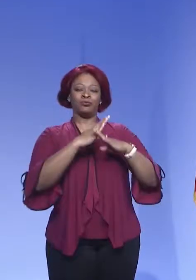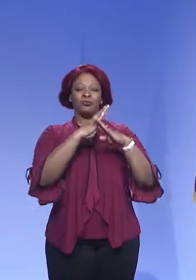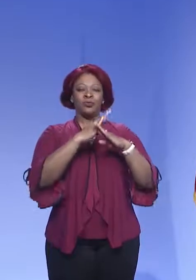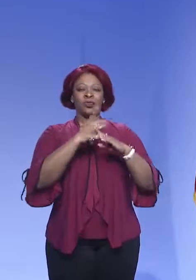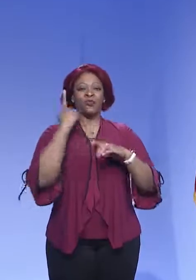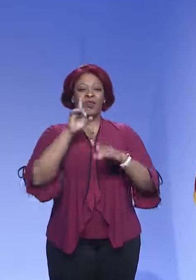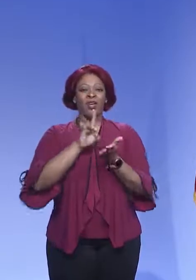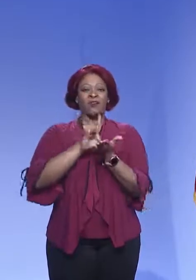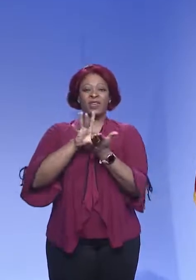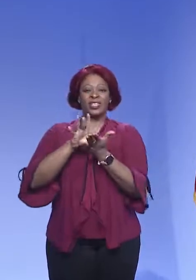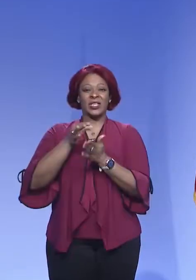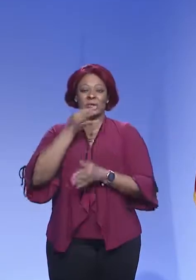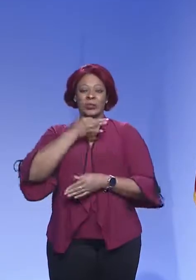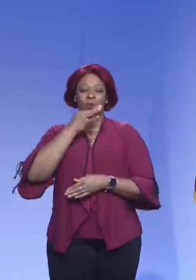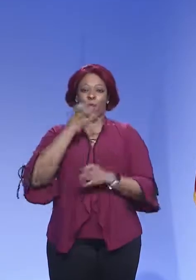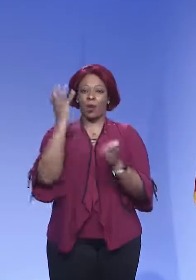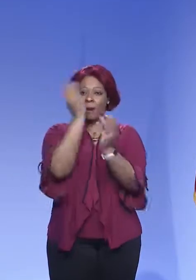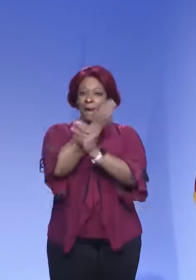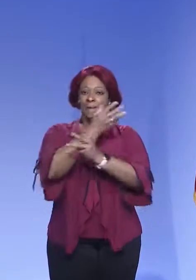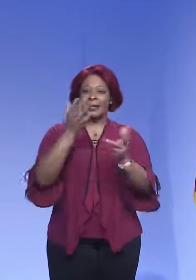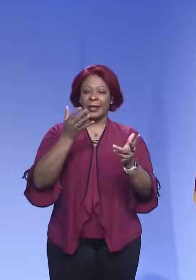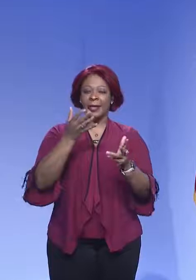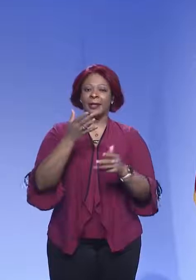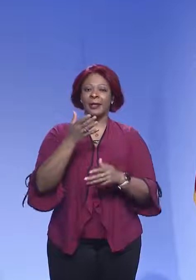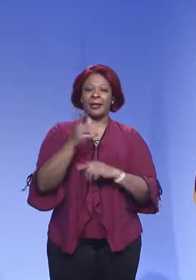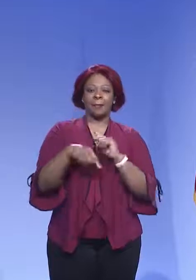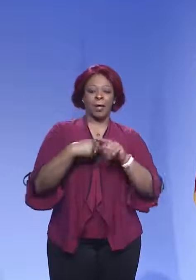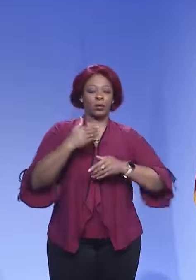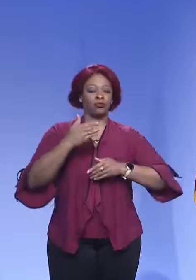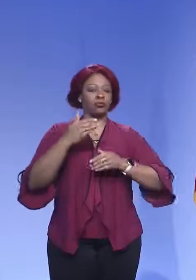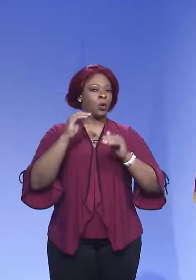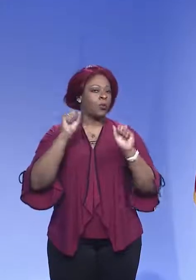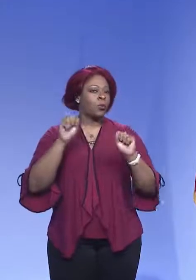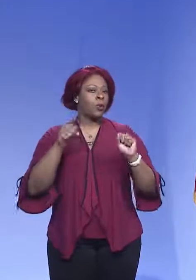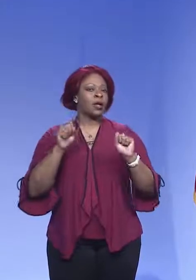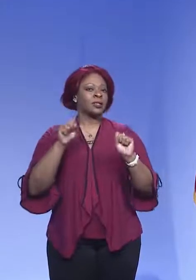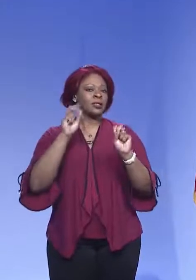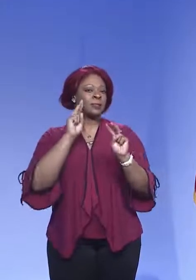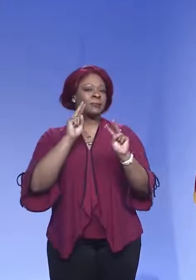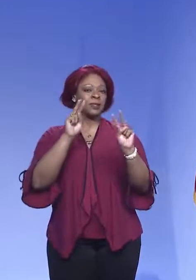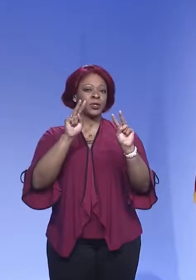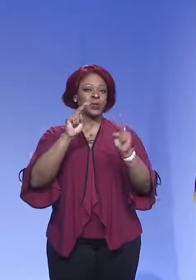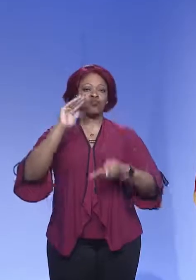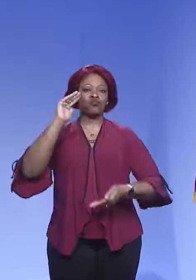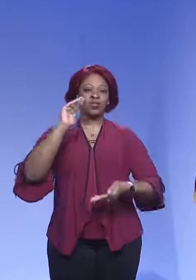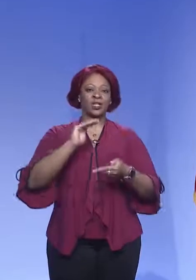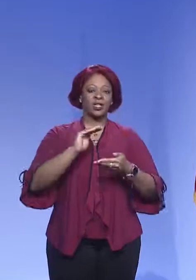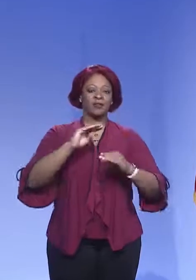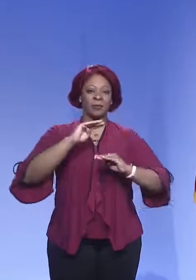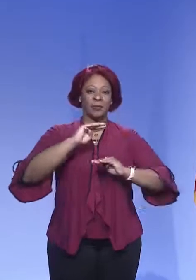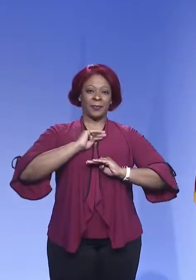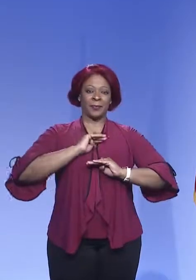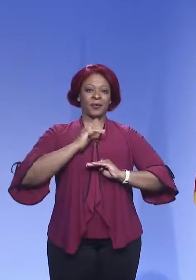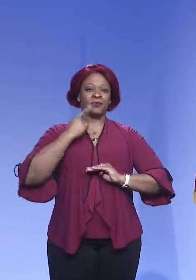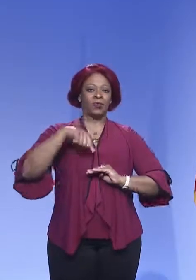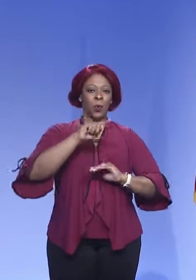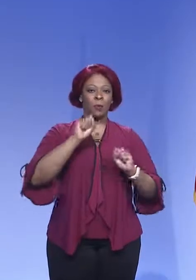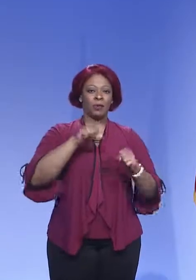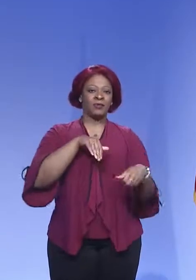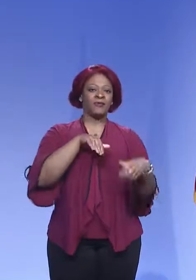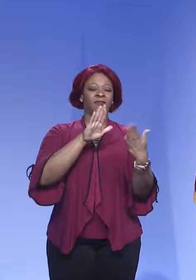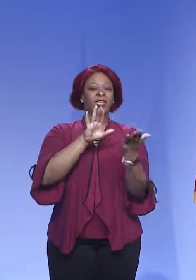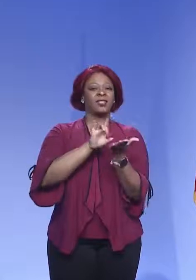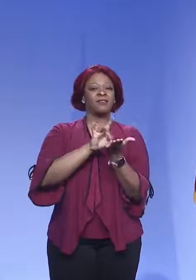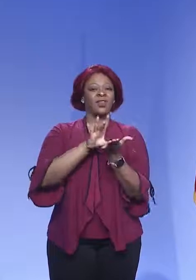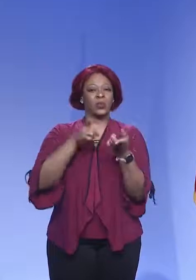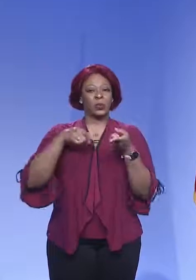soon, and so we wanted to provide an update on the prospects for relief for those who are facing eviction at